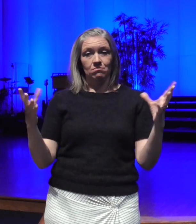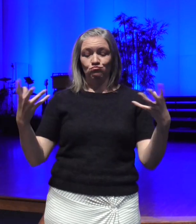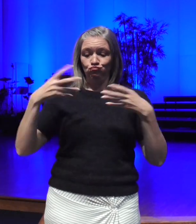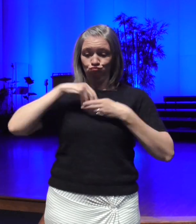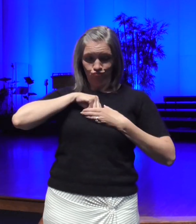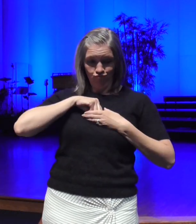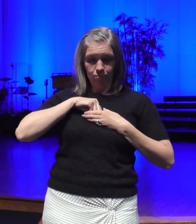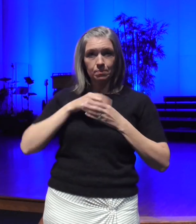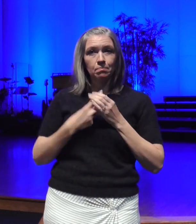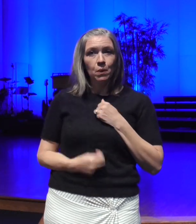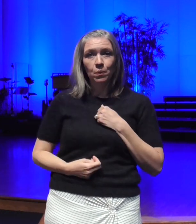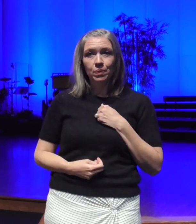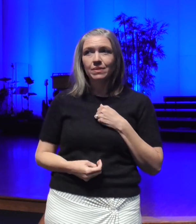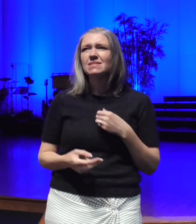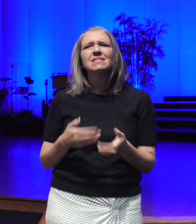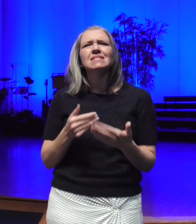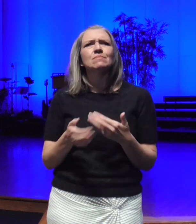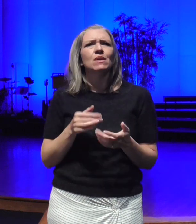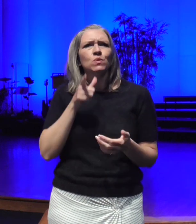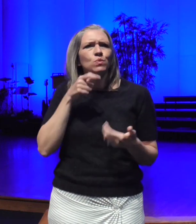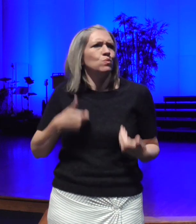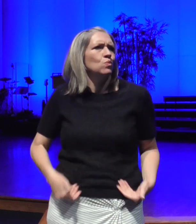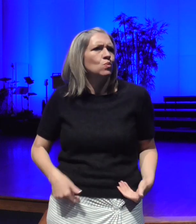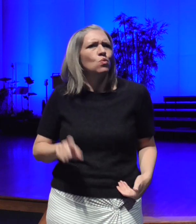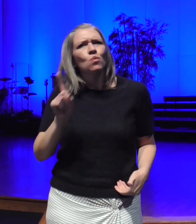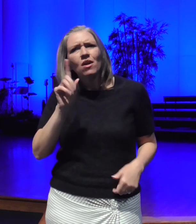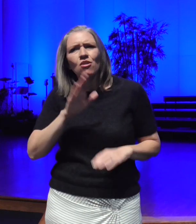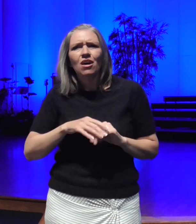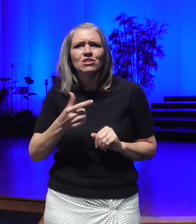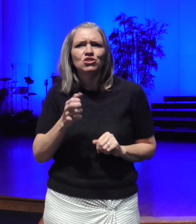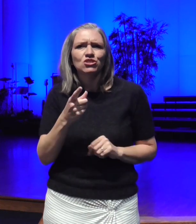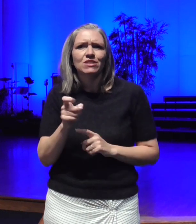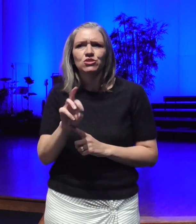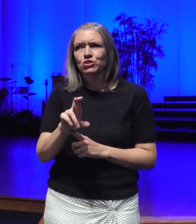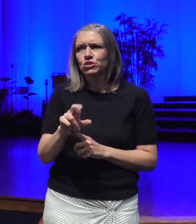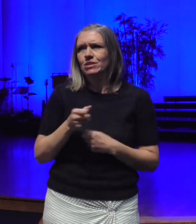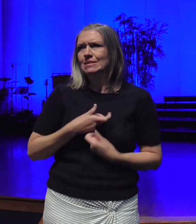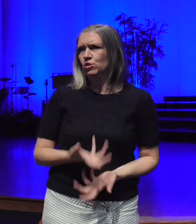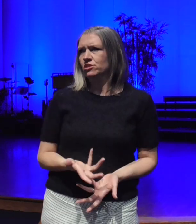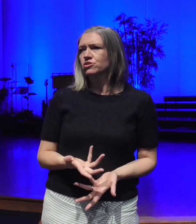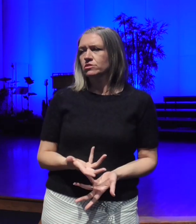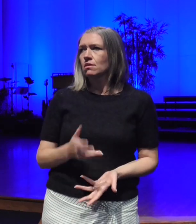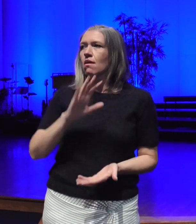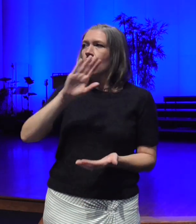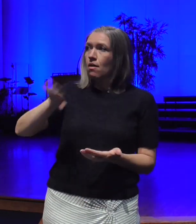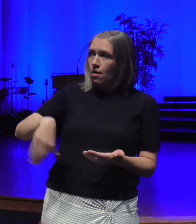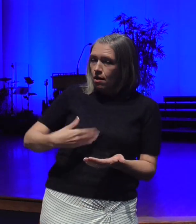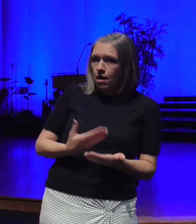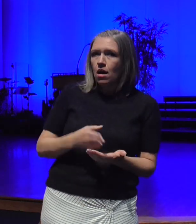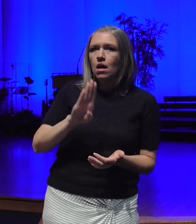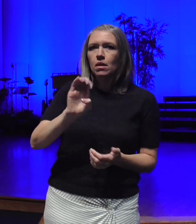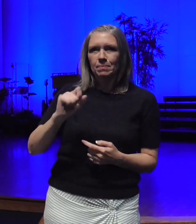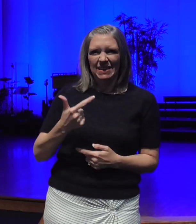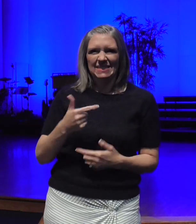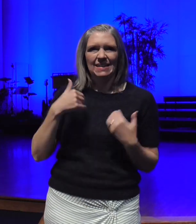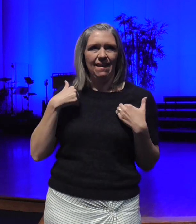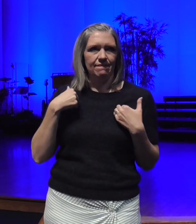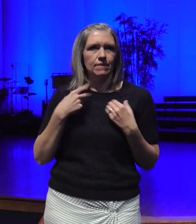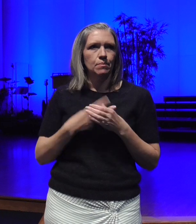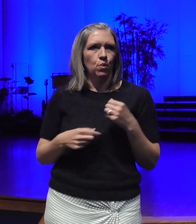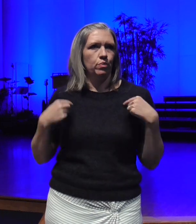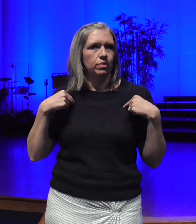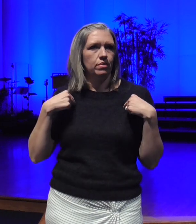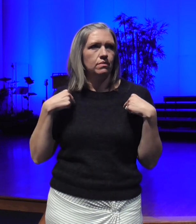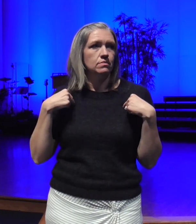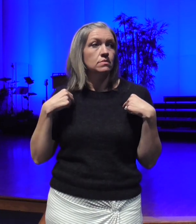energy makeup, no matter where we are in our gender expression. All beings have this. And what I'm calling